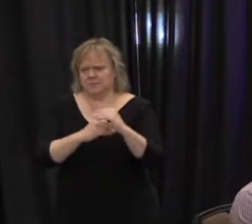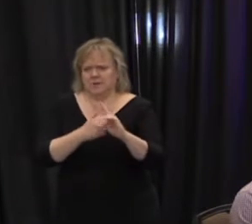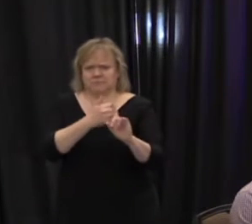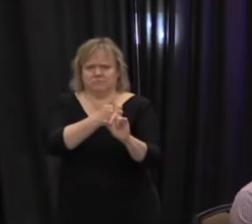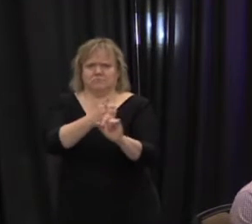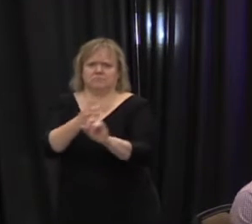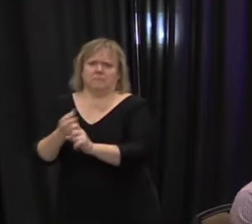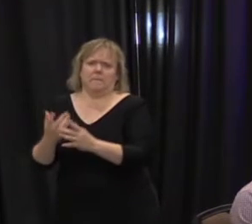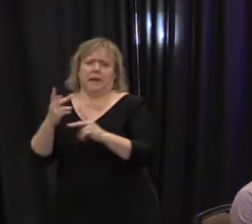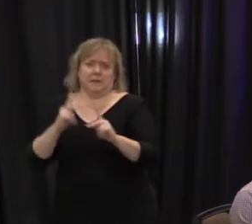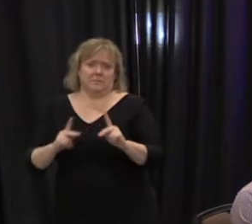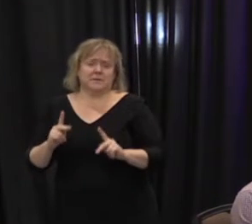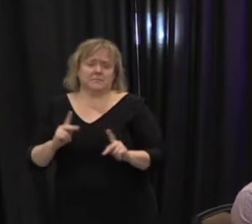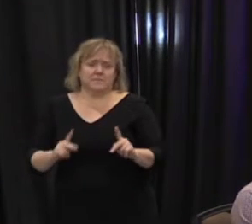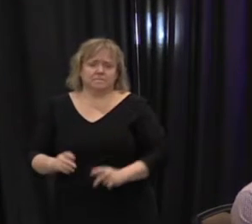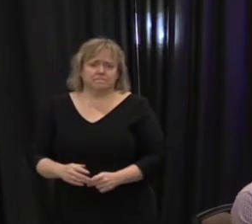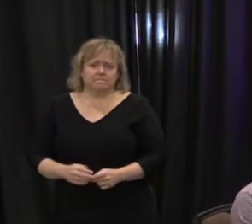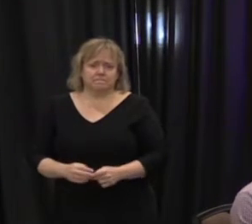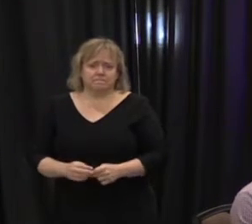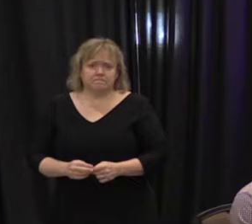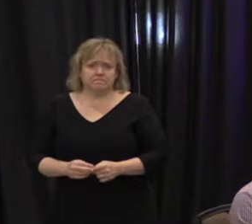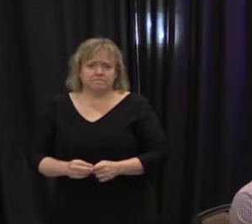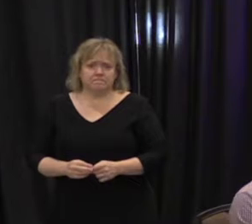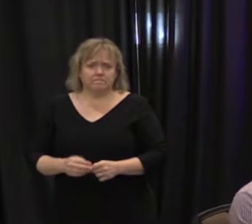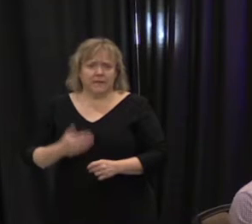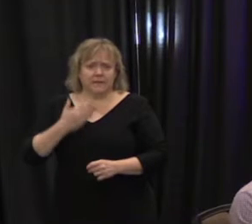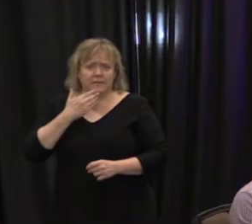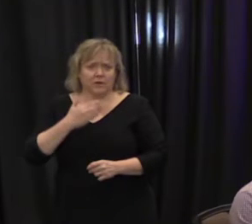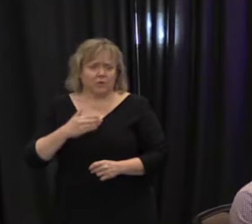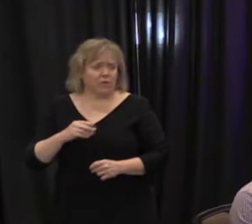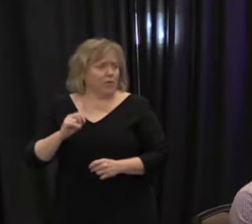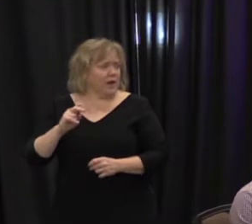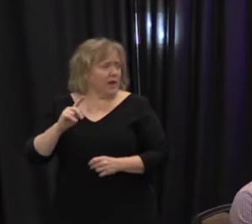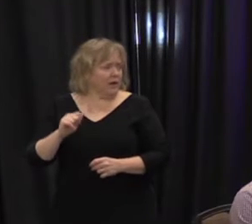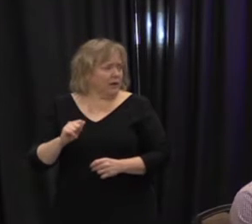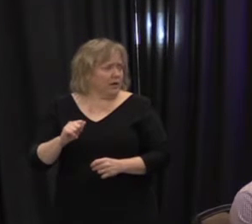room. Thank you. Sure. Oriaku.